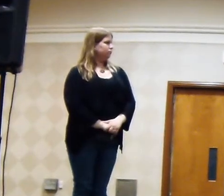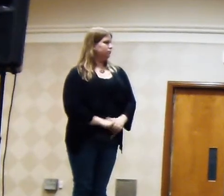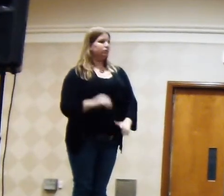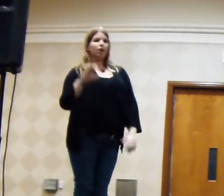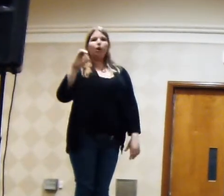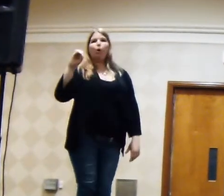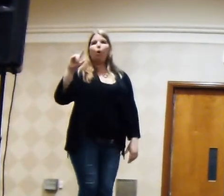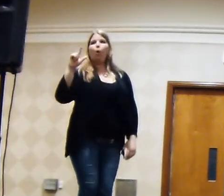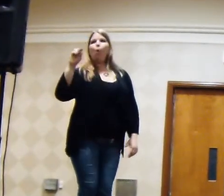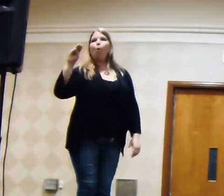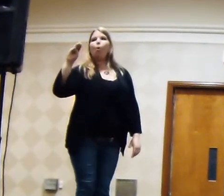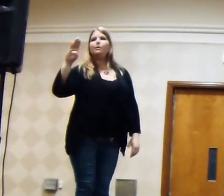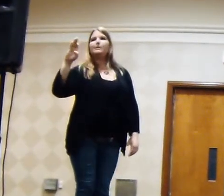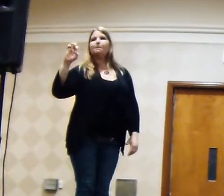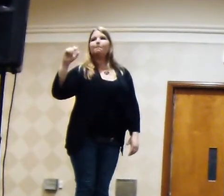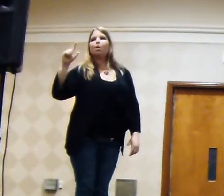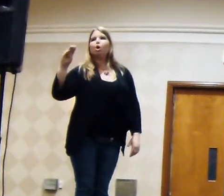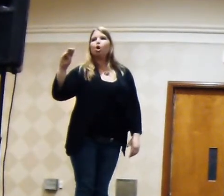Olmsburn at 2 o'clock.